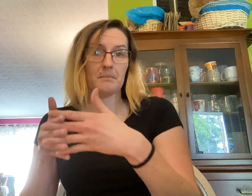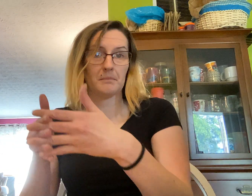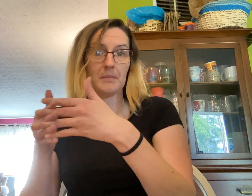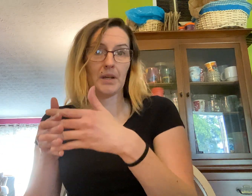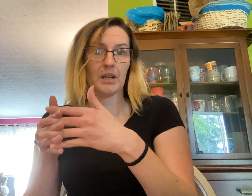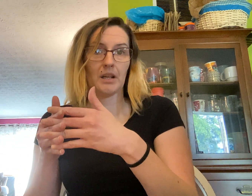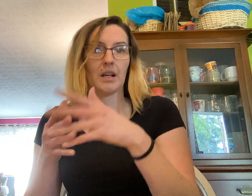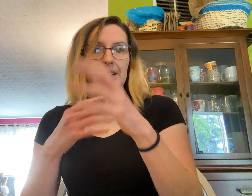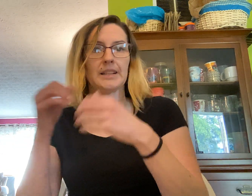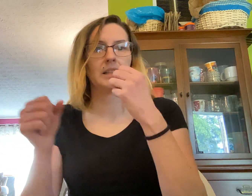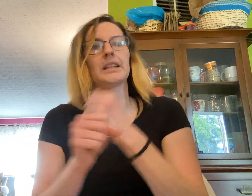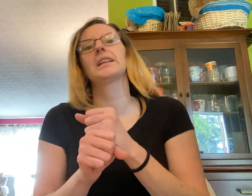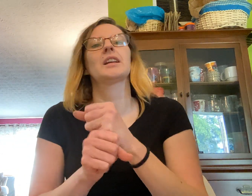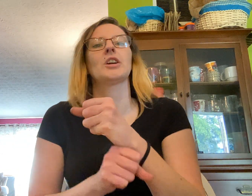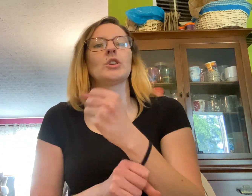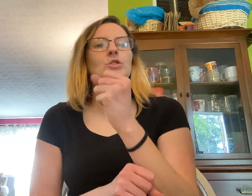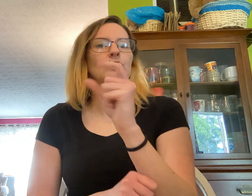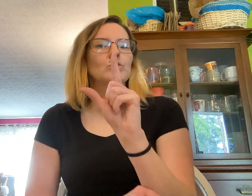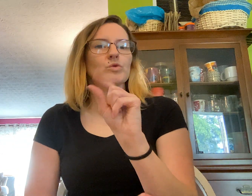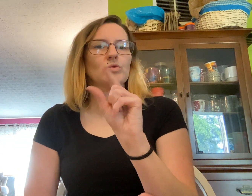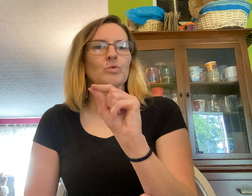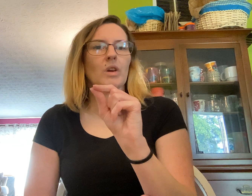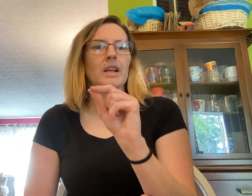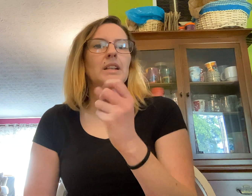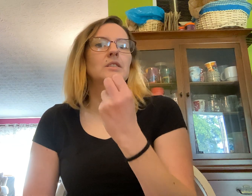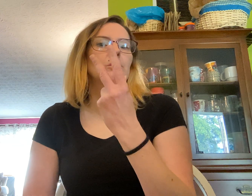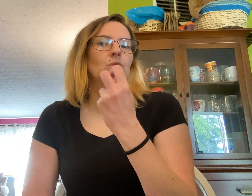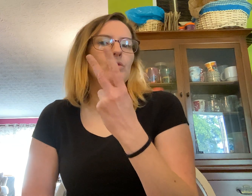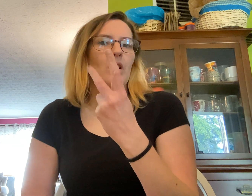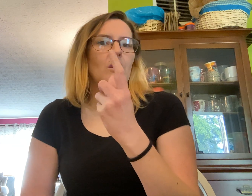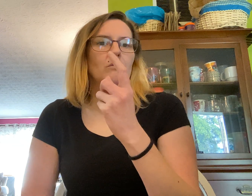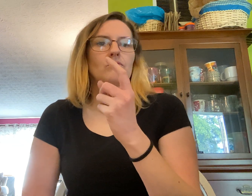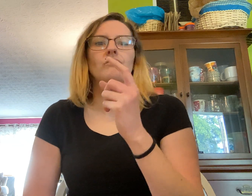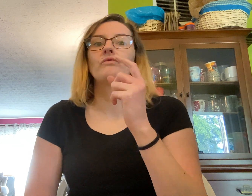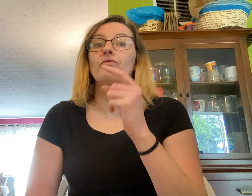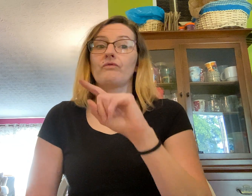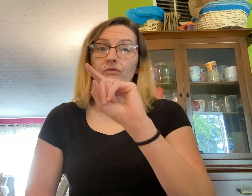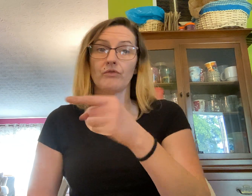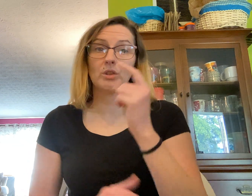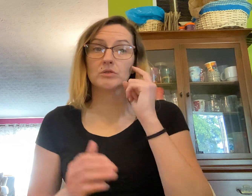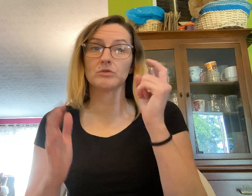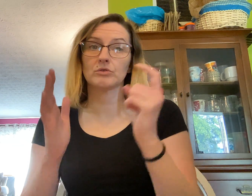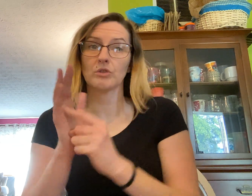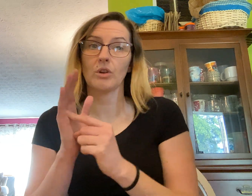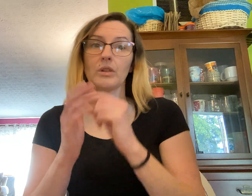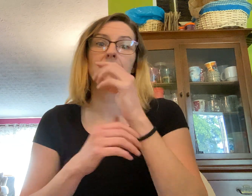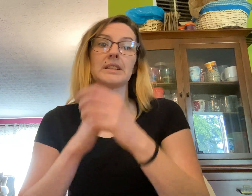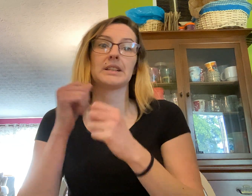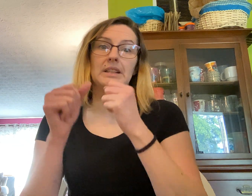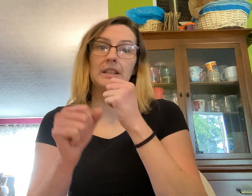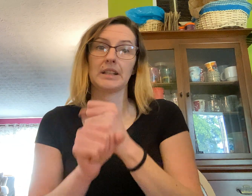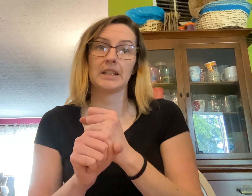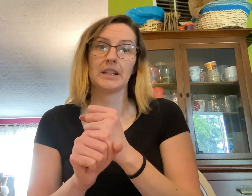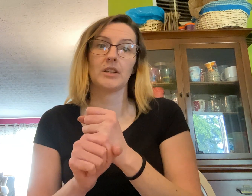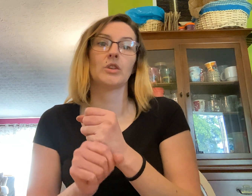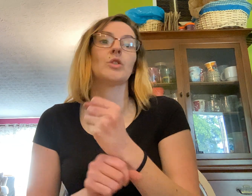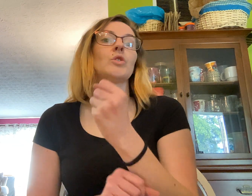in eastern Pennsylvania in 2014. At that time, researchers tried to contain the population